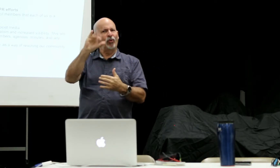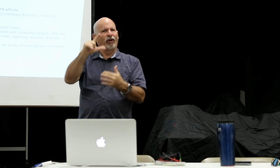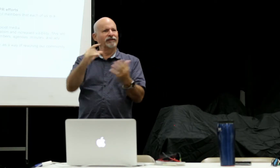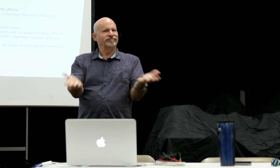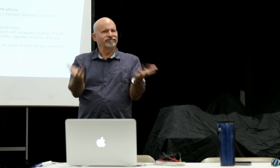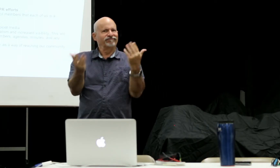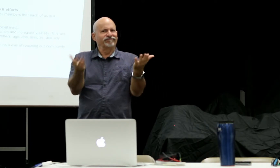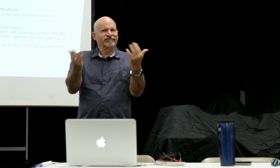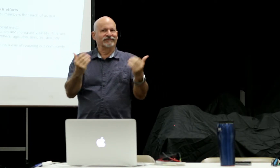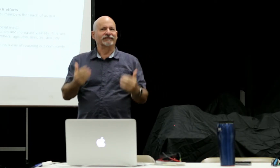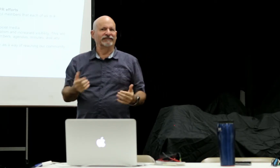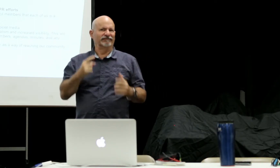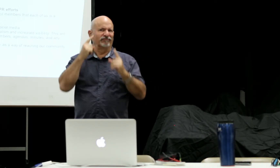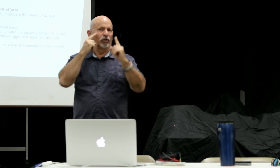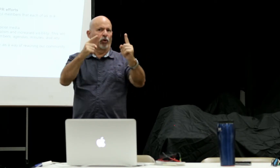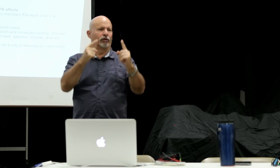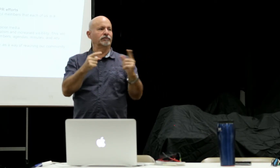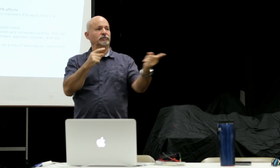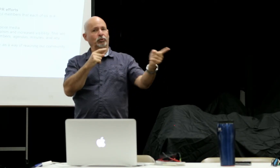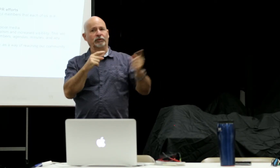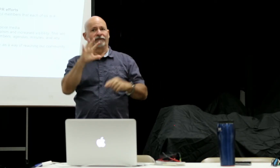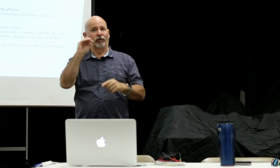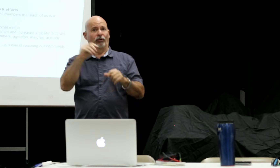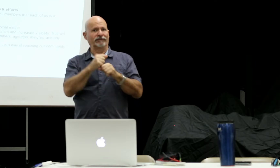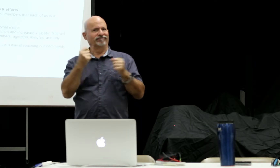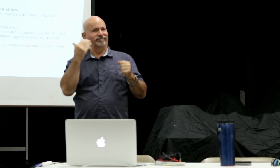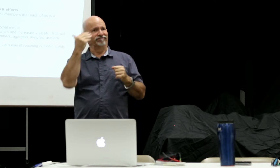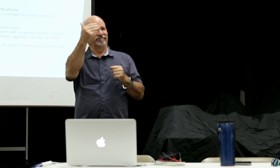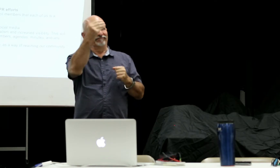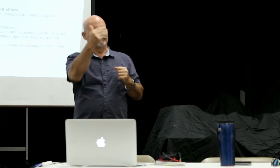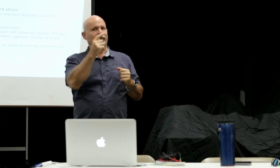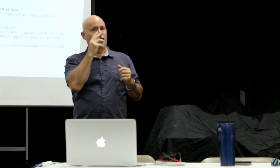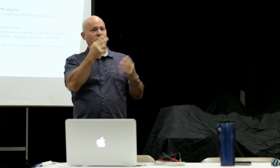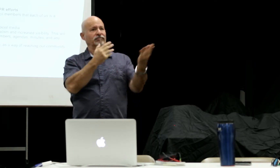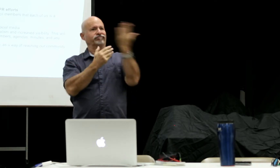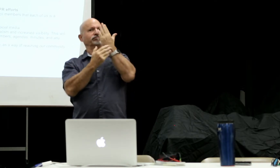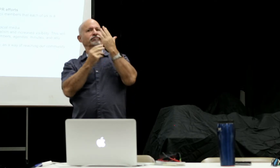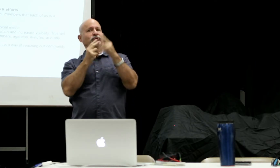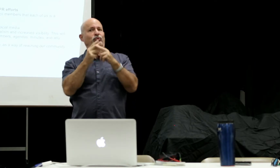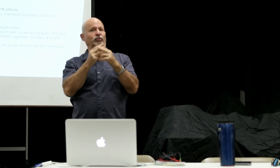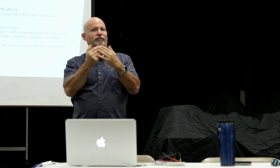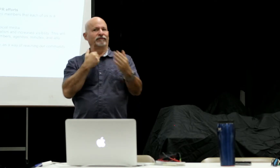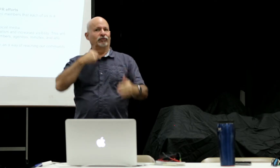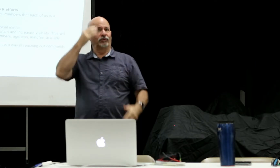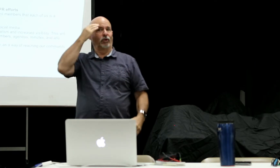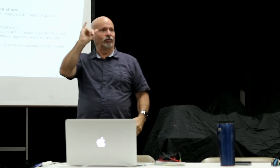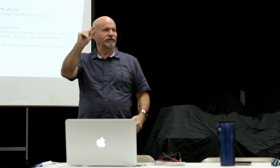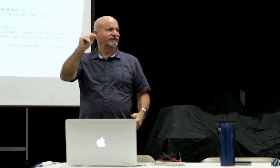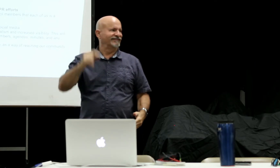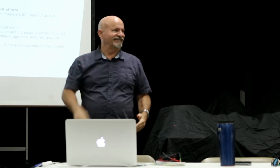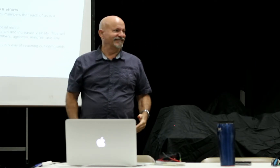and become more social. That is our goal. So we have our 40th anniversary to look forward to. It will be here before we know